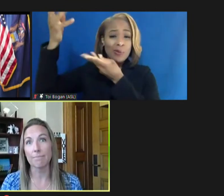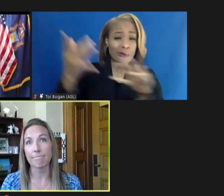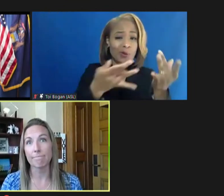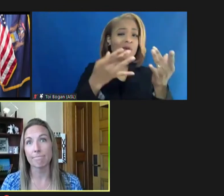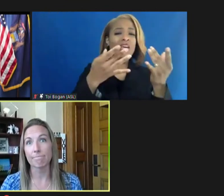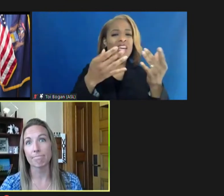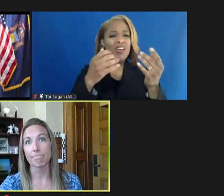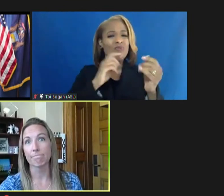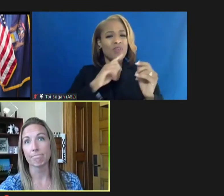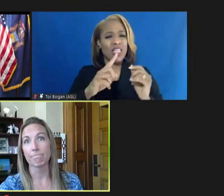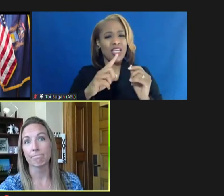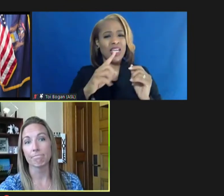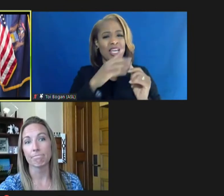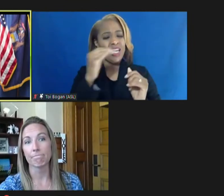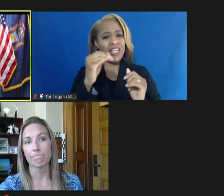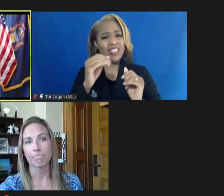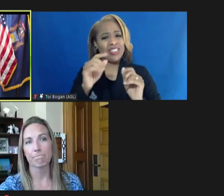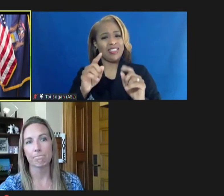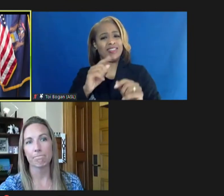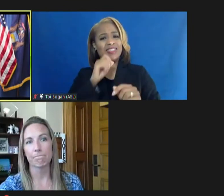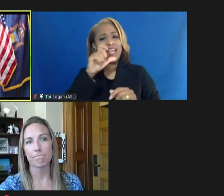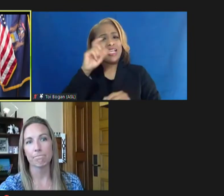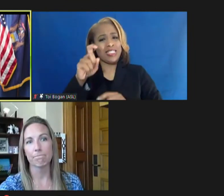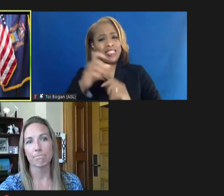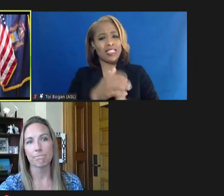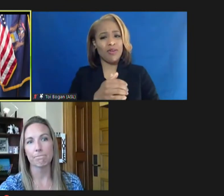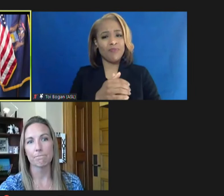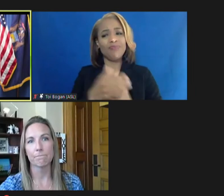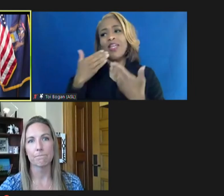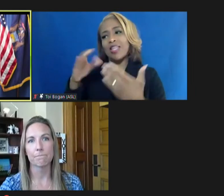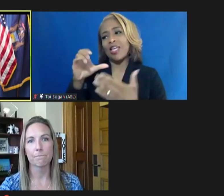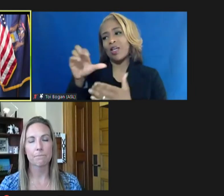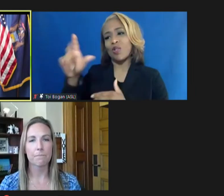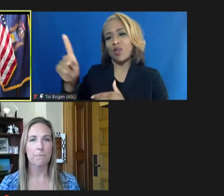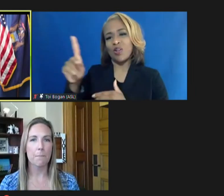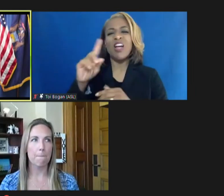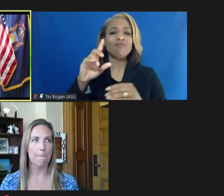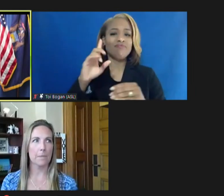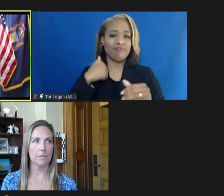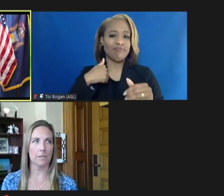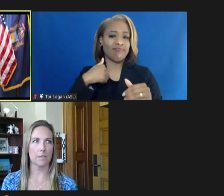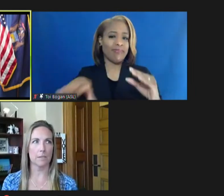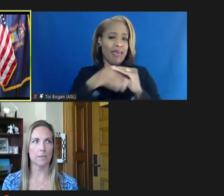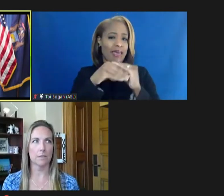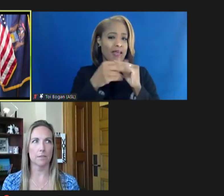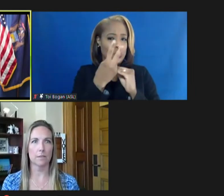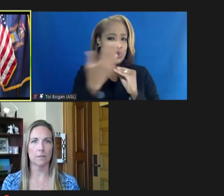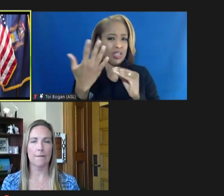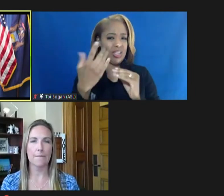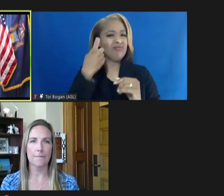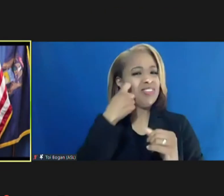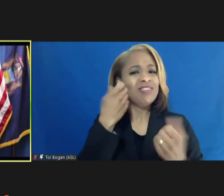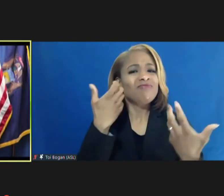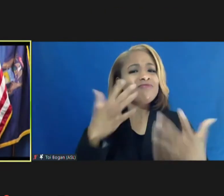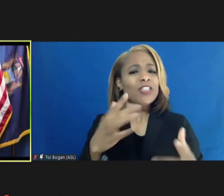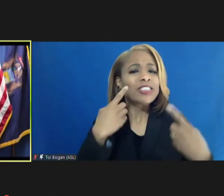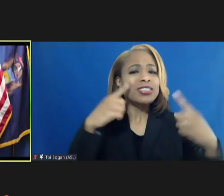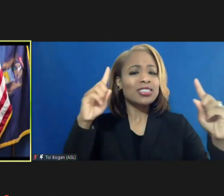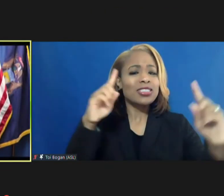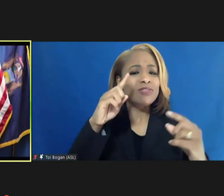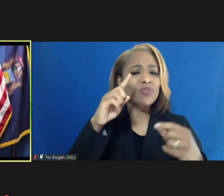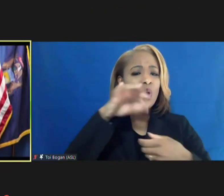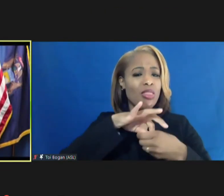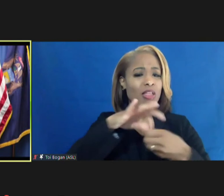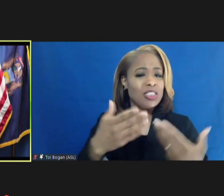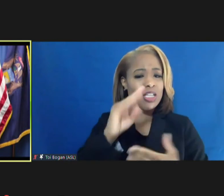necessary. Thank you, Clerk. And I'll just add and underscore two things. One, we've just had a successful election in Michigan in which